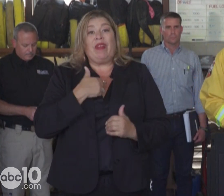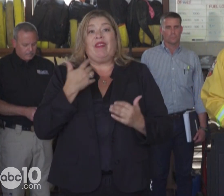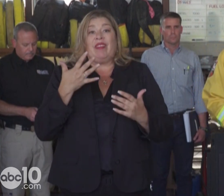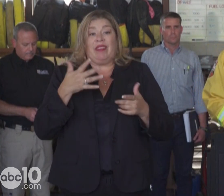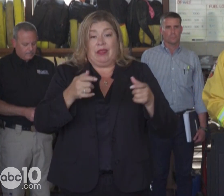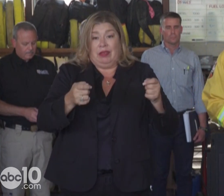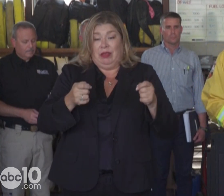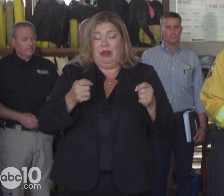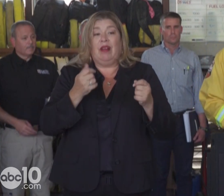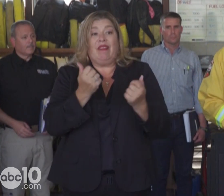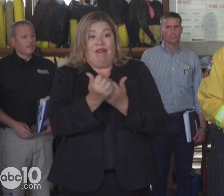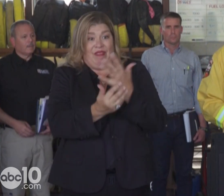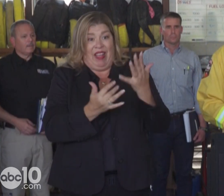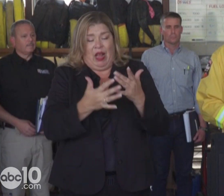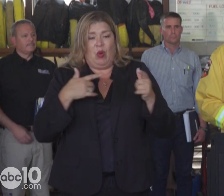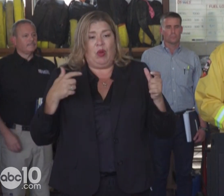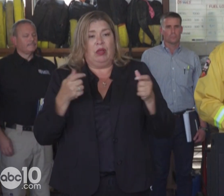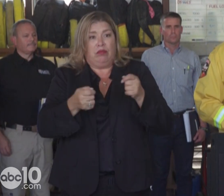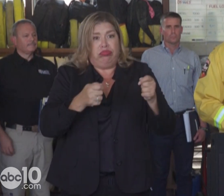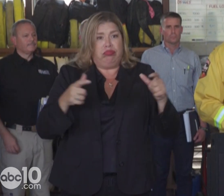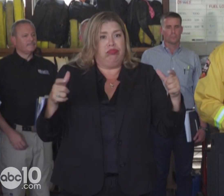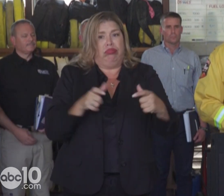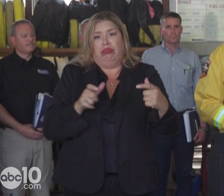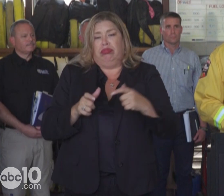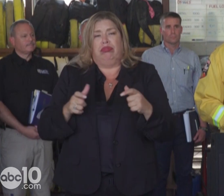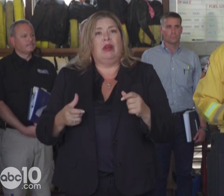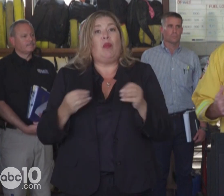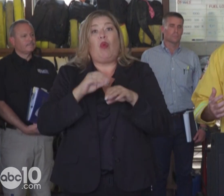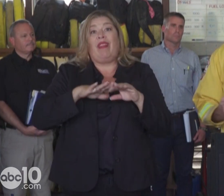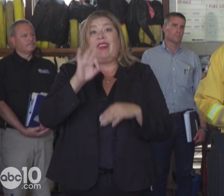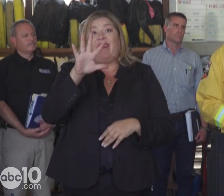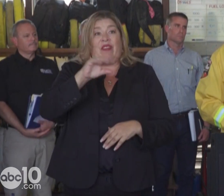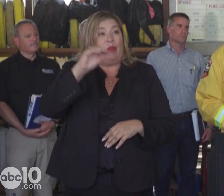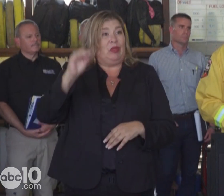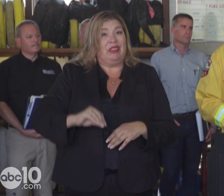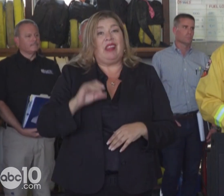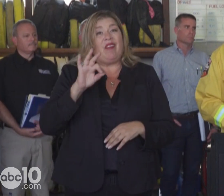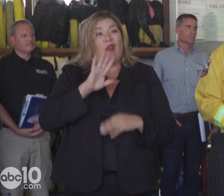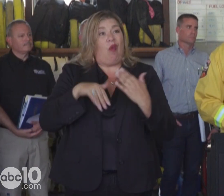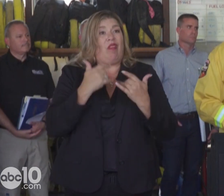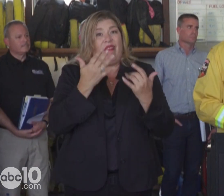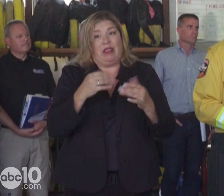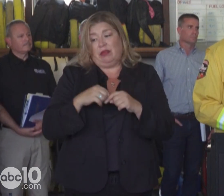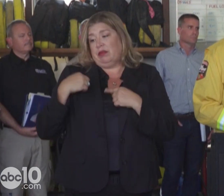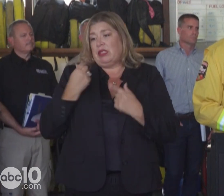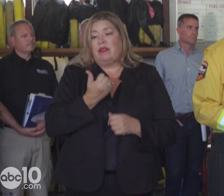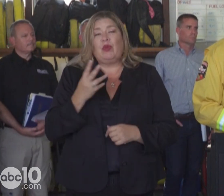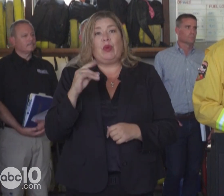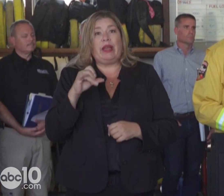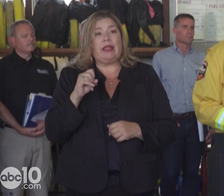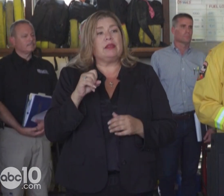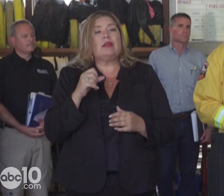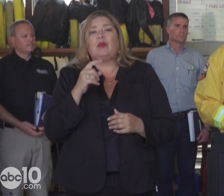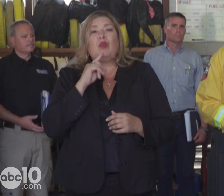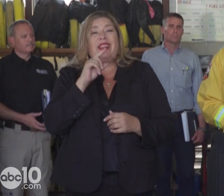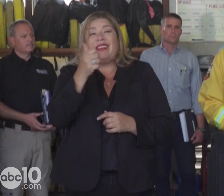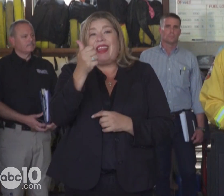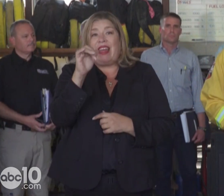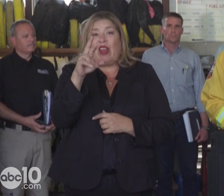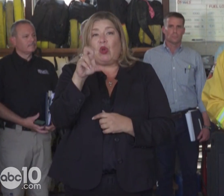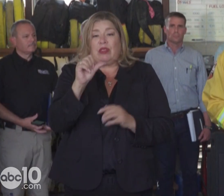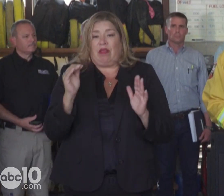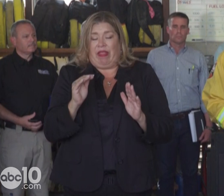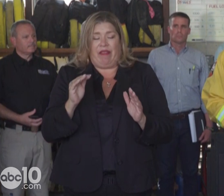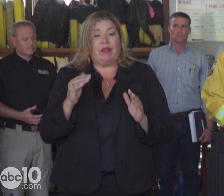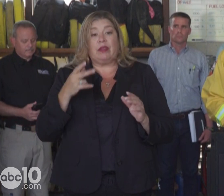than 95% of the fires that are happening in California for the last several days at 10 acres or less. We have been